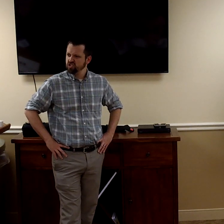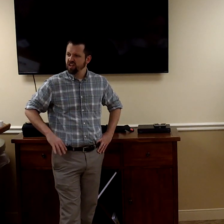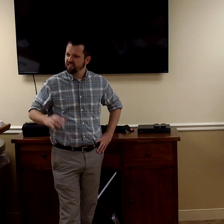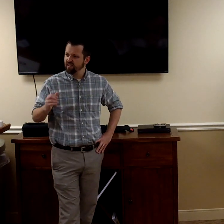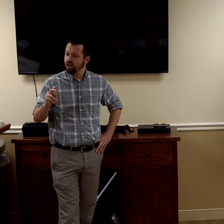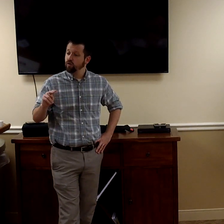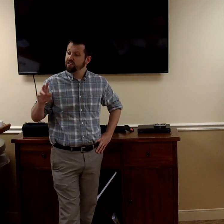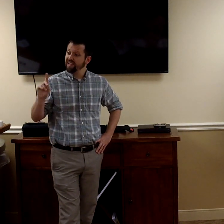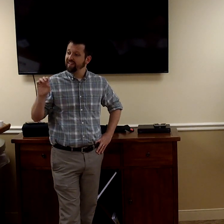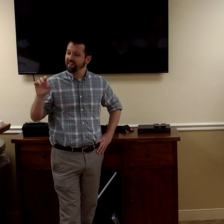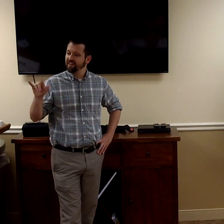Oh, the deli.